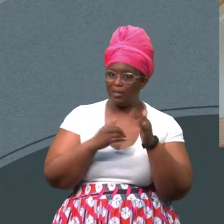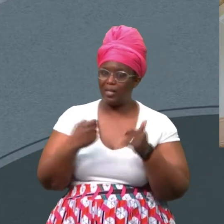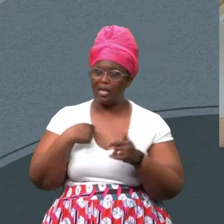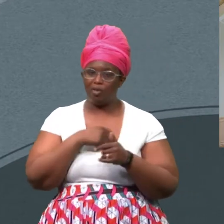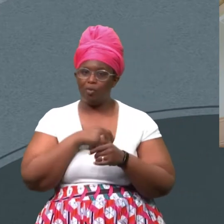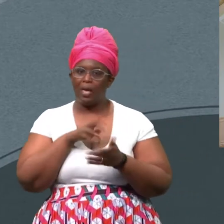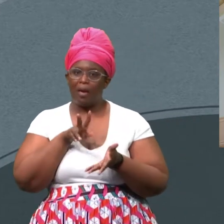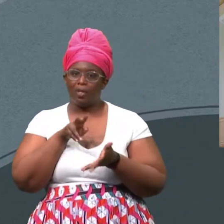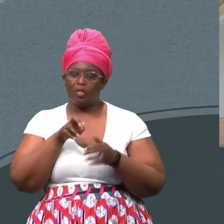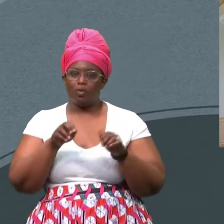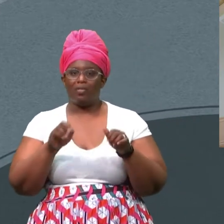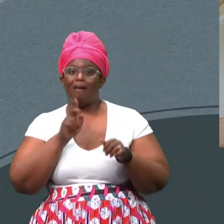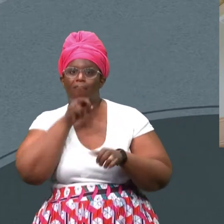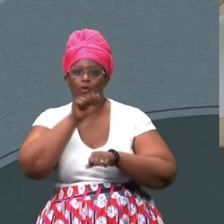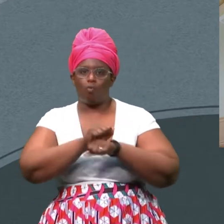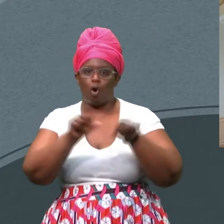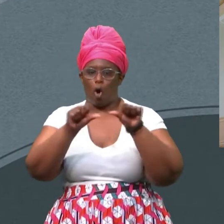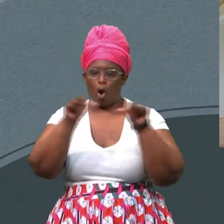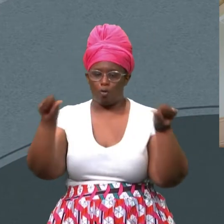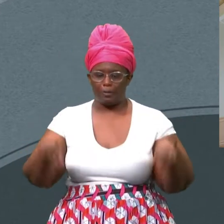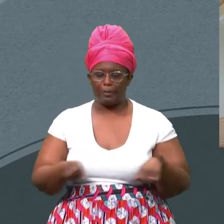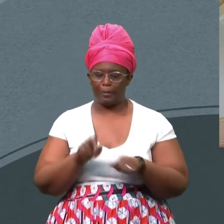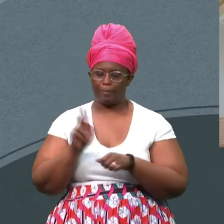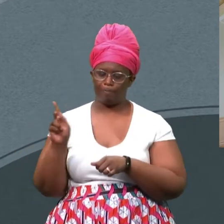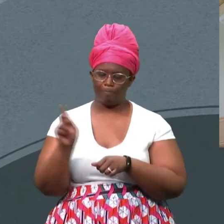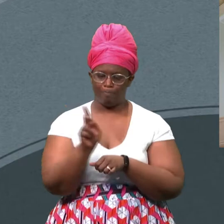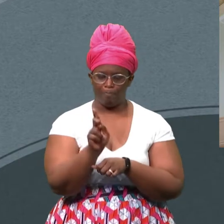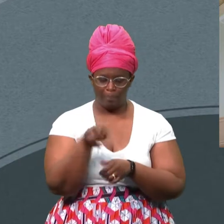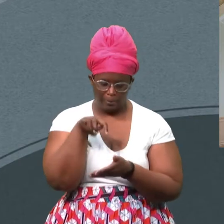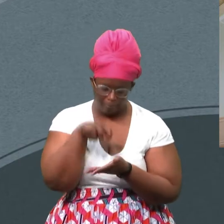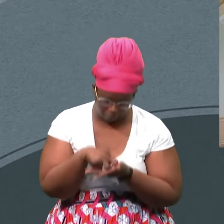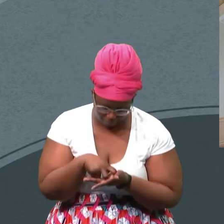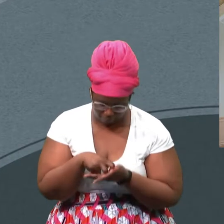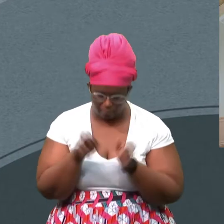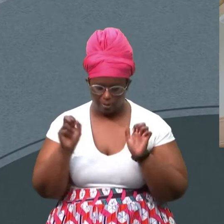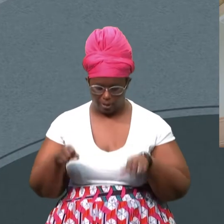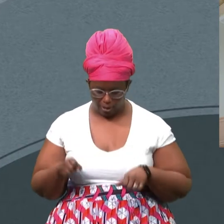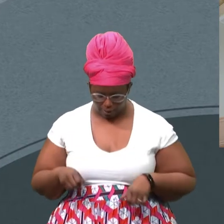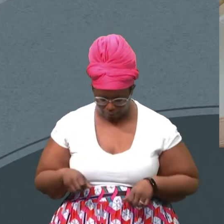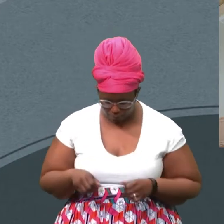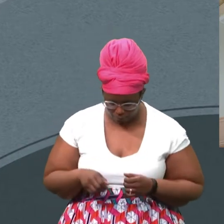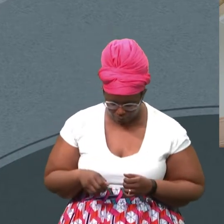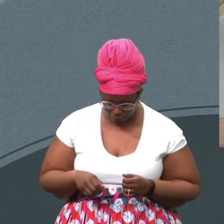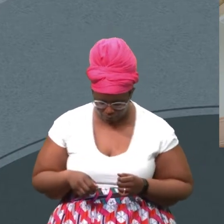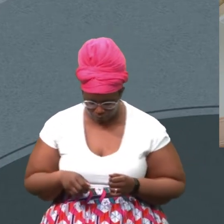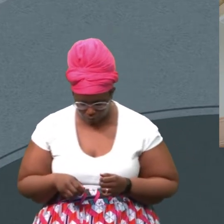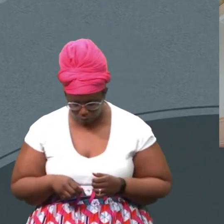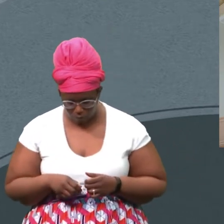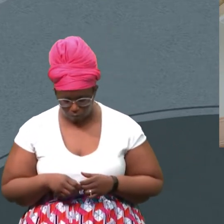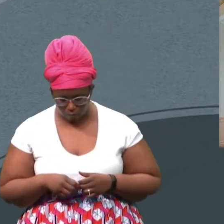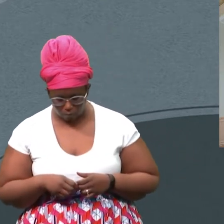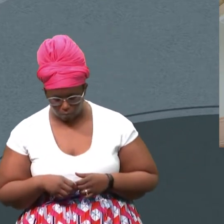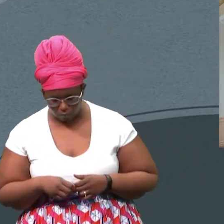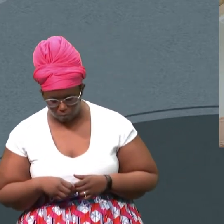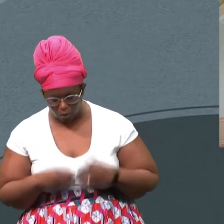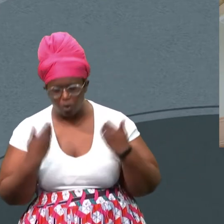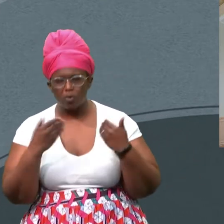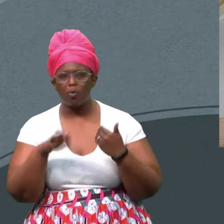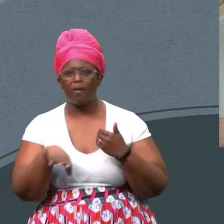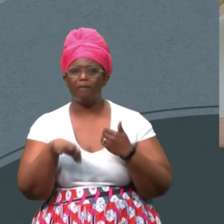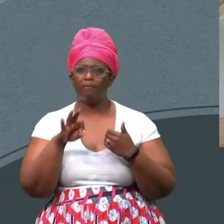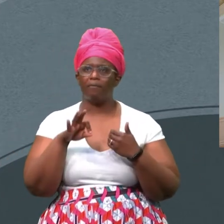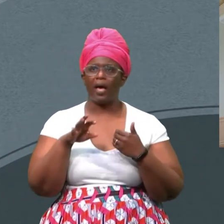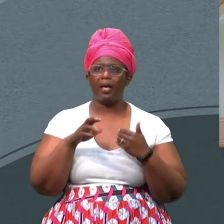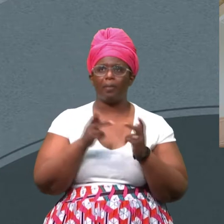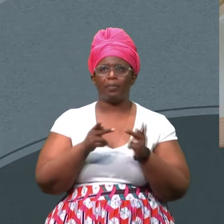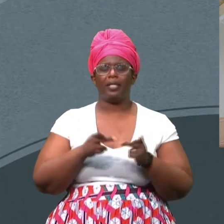altar. But this is your moment. You've got to come to the altar. Come on, make something in your home an altar right now. Come